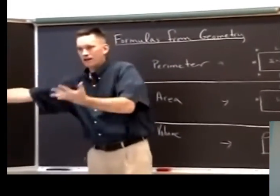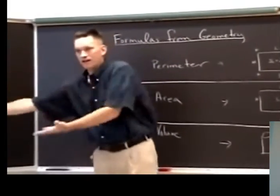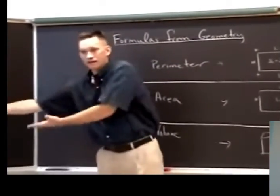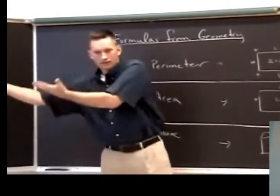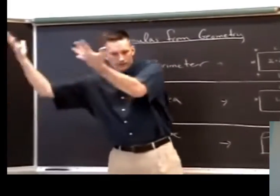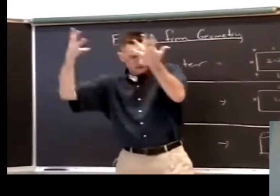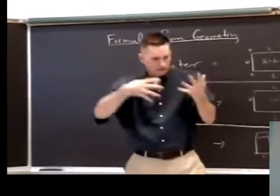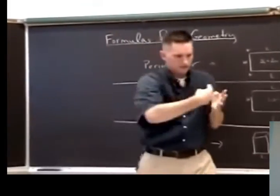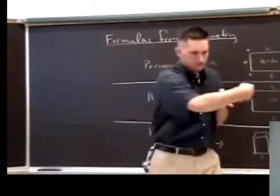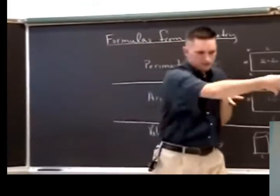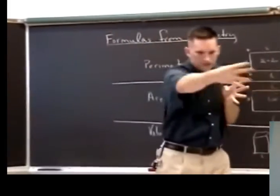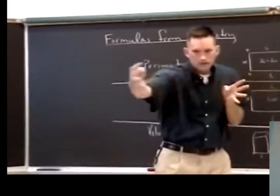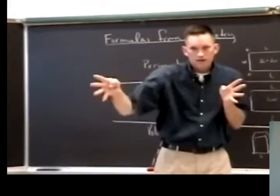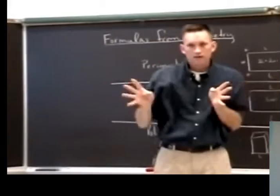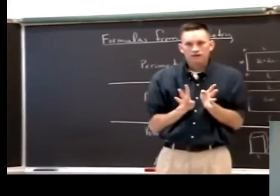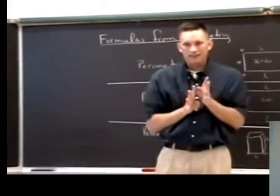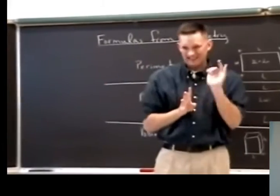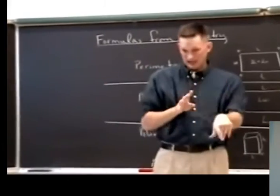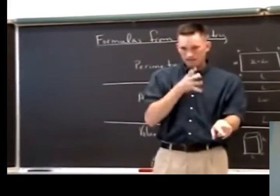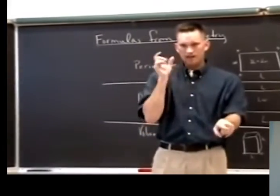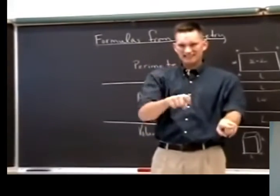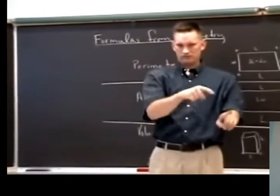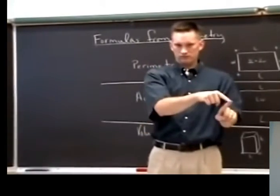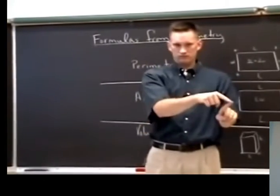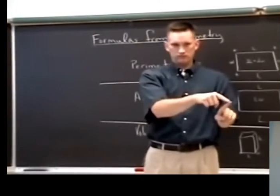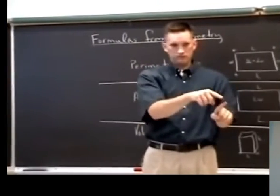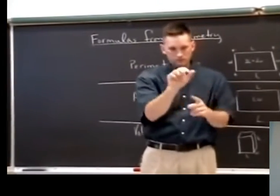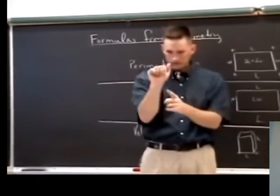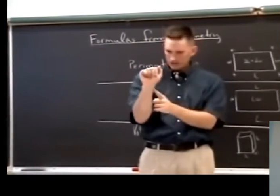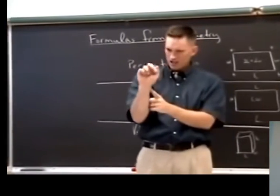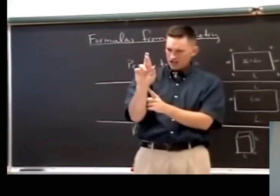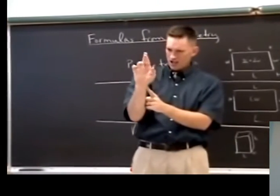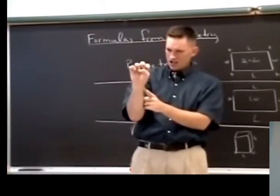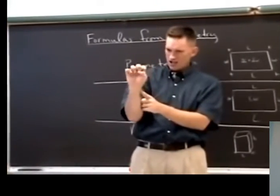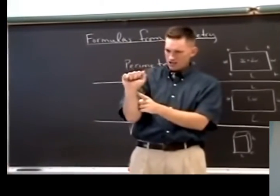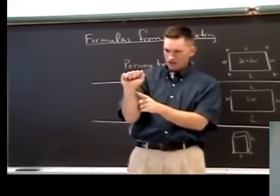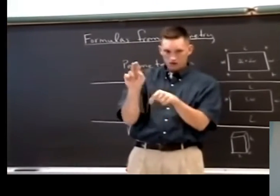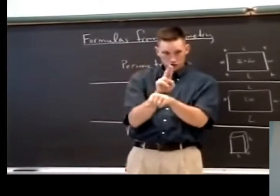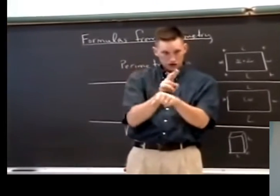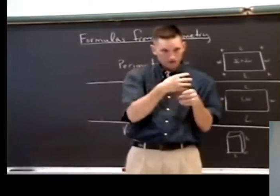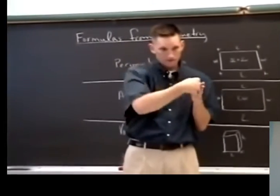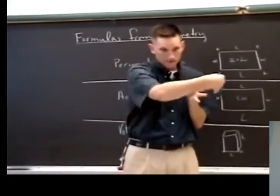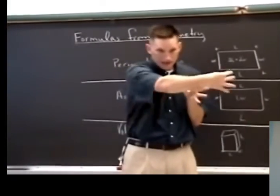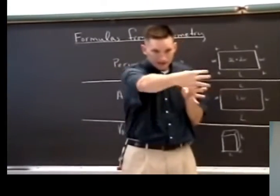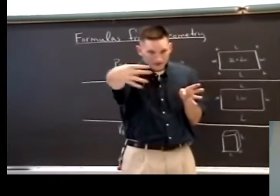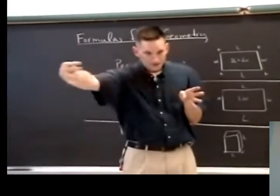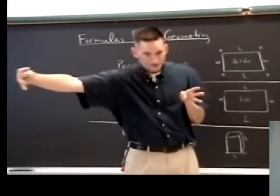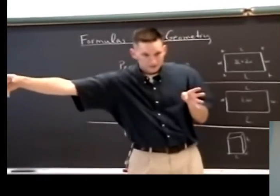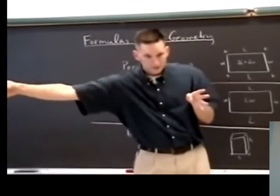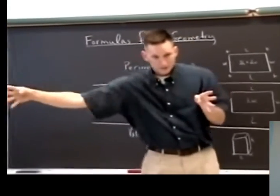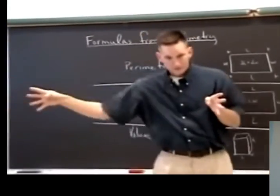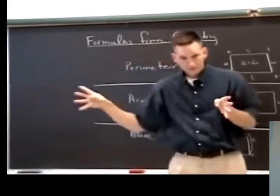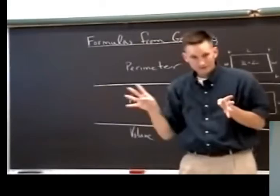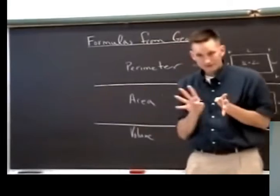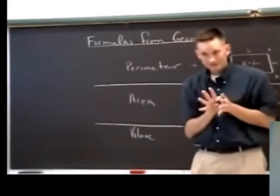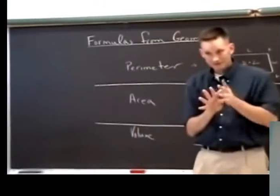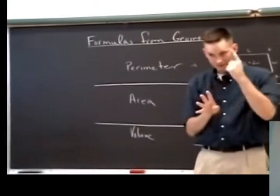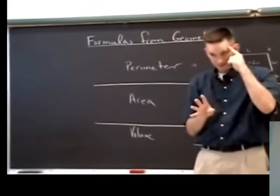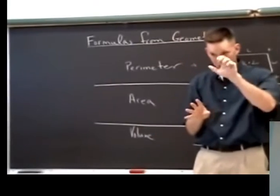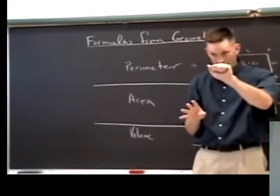So then you would go to the store and you would know how many feet of fence supplies that you would need to build